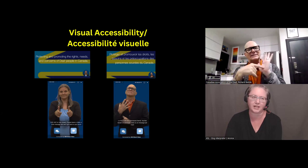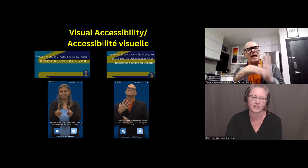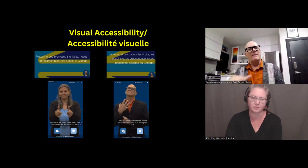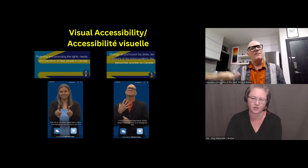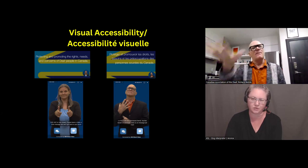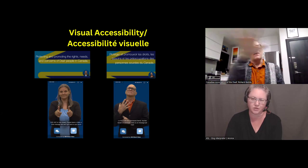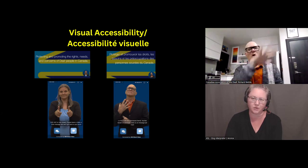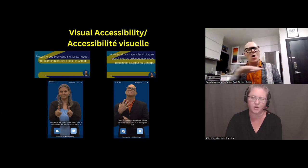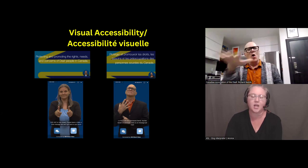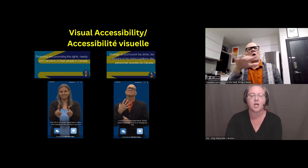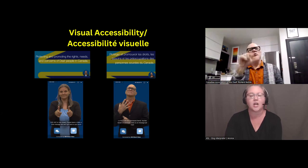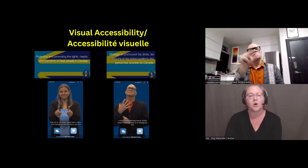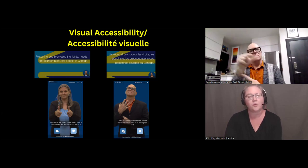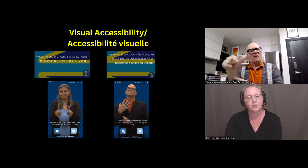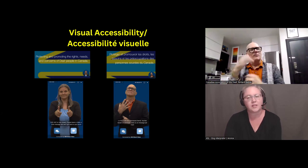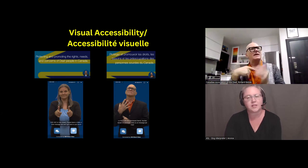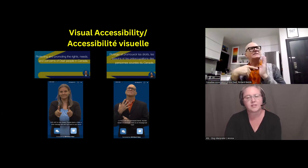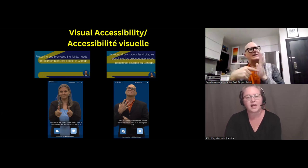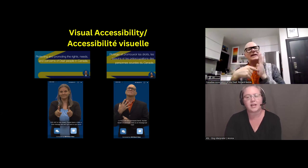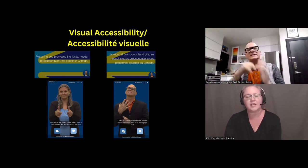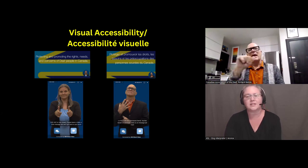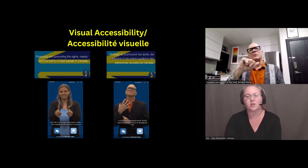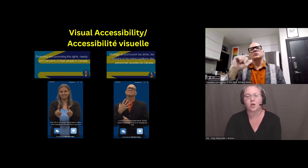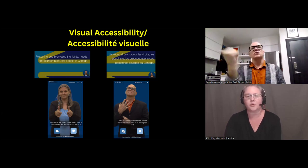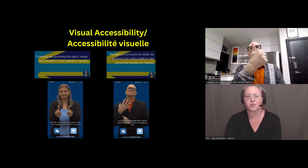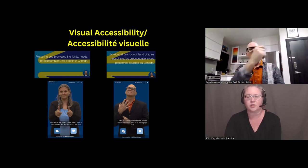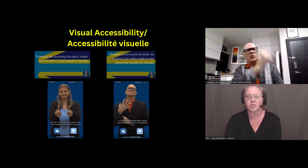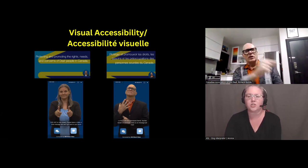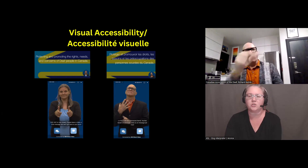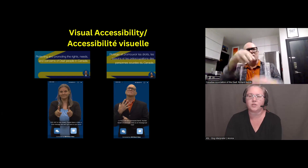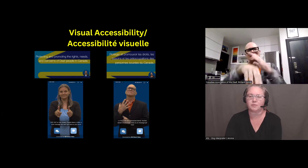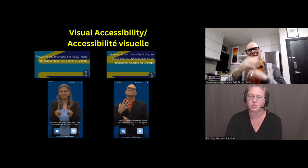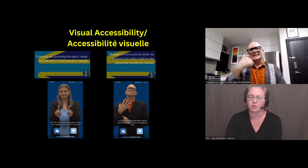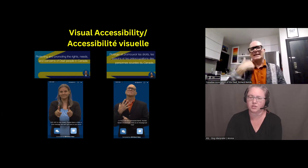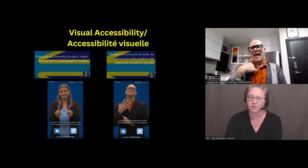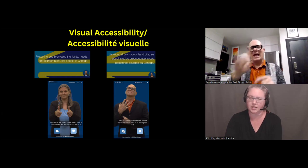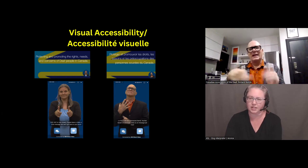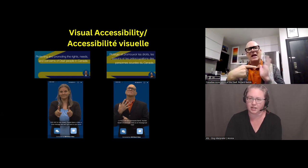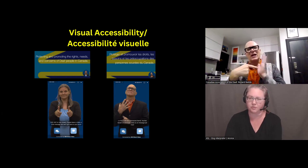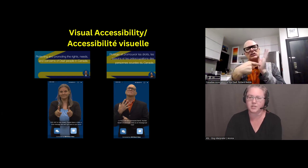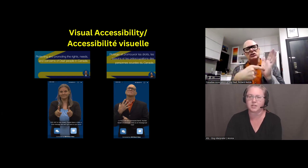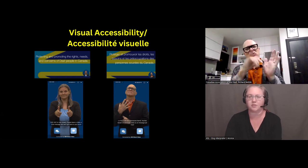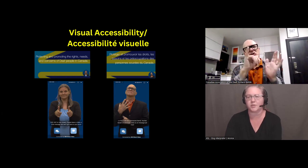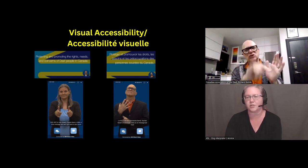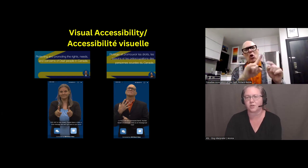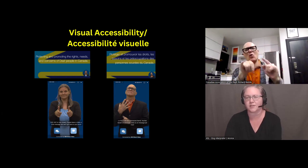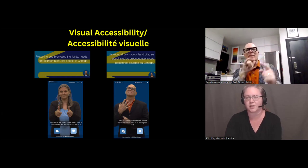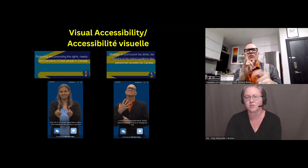last month or so. Hopefully this is an opportunity to demonstrate to the Canadian government and governments across the